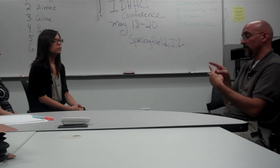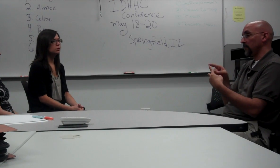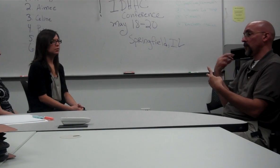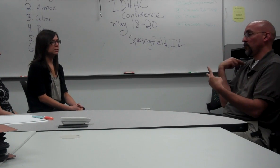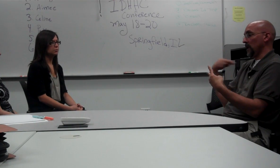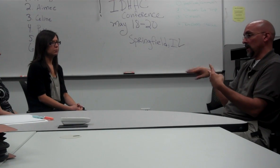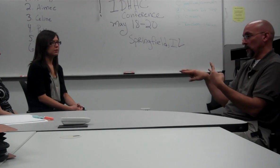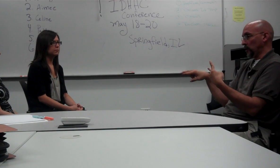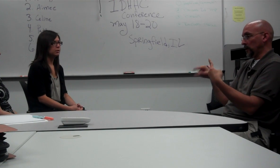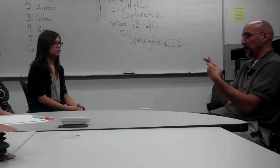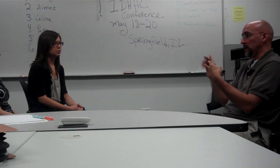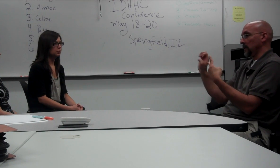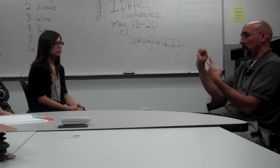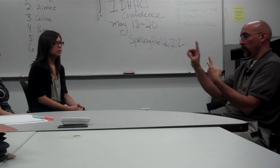Two things are required for licensure.